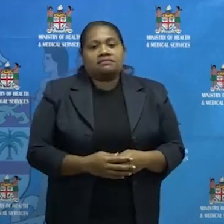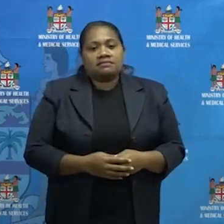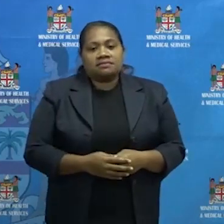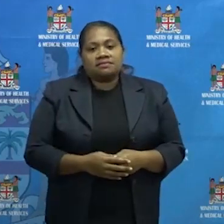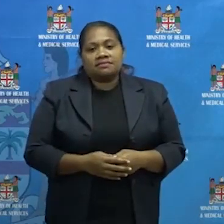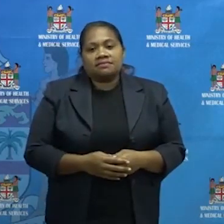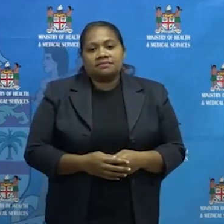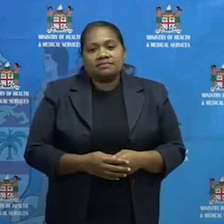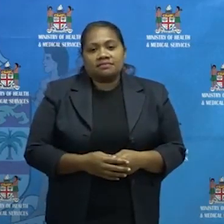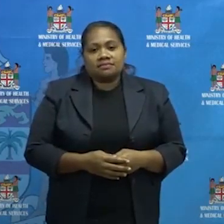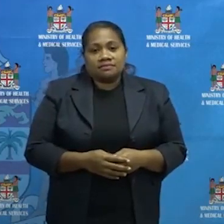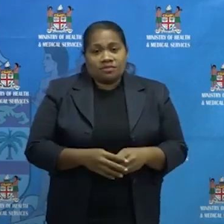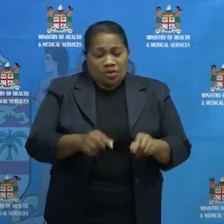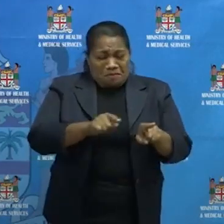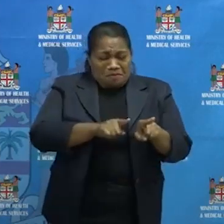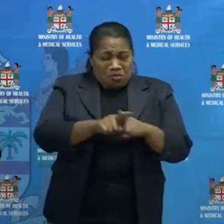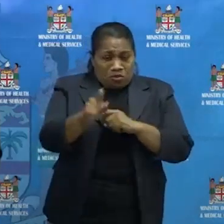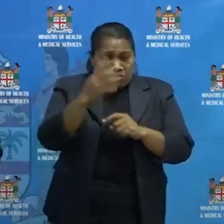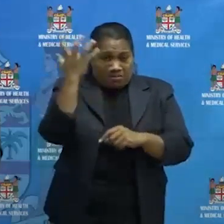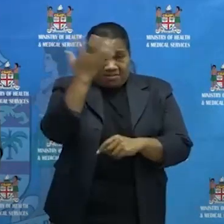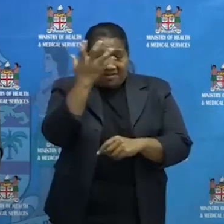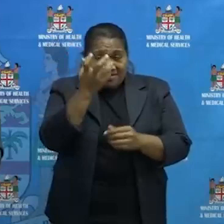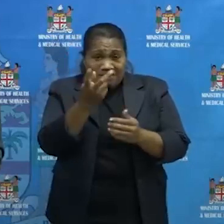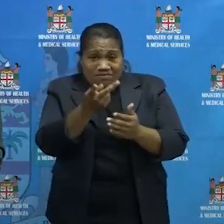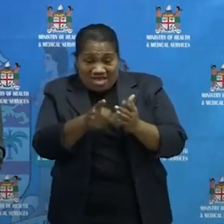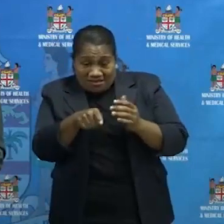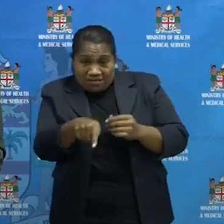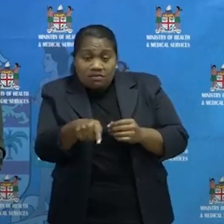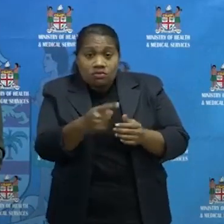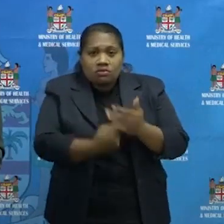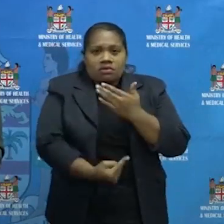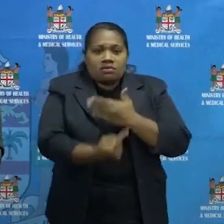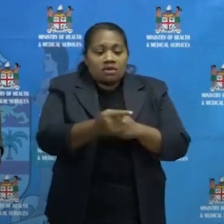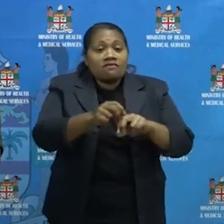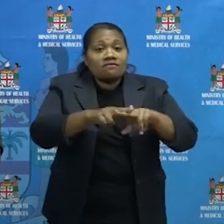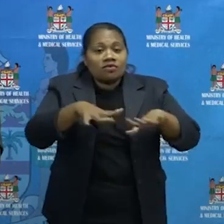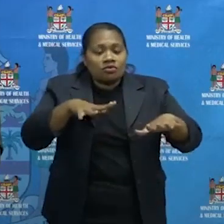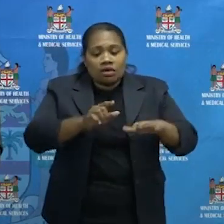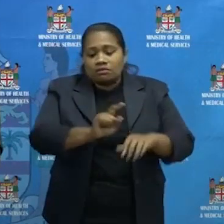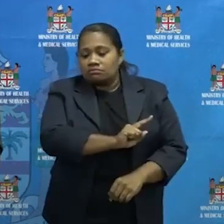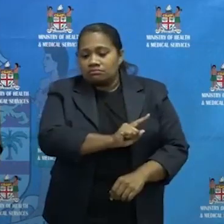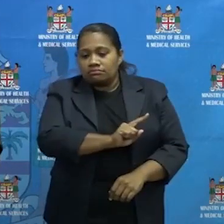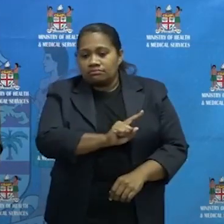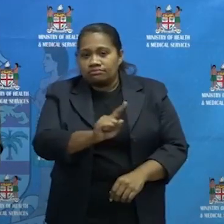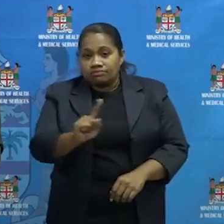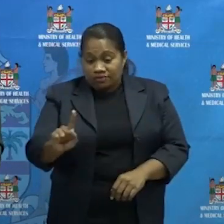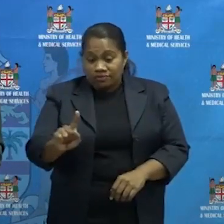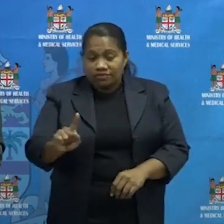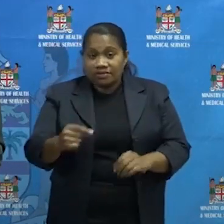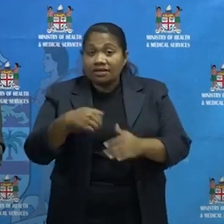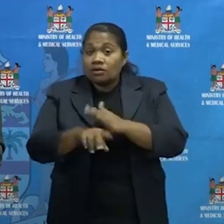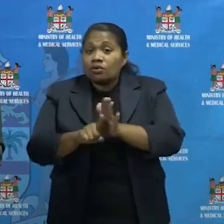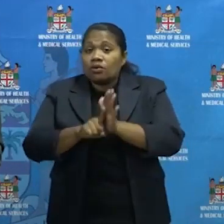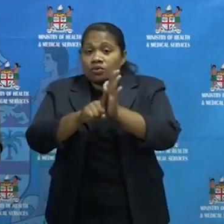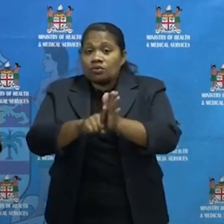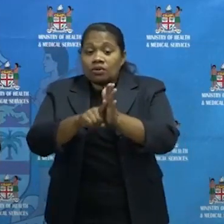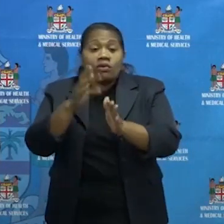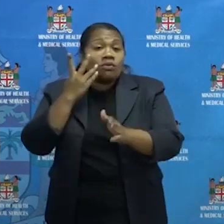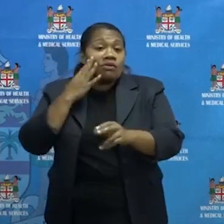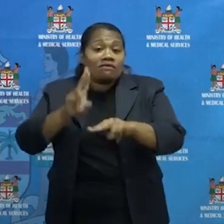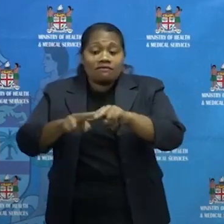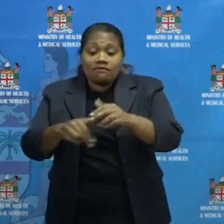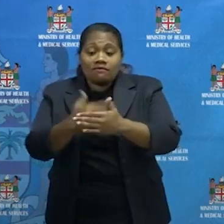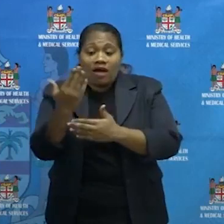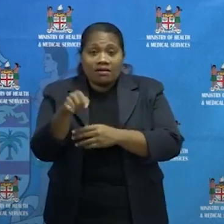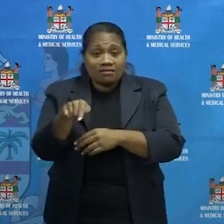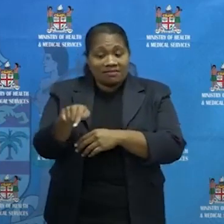concerning part of her travel history was the funeral that she attended in Tavakumbu in Lautoka on Friday,